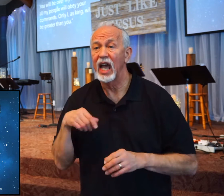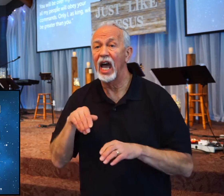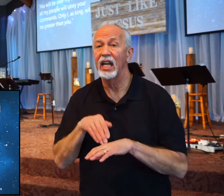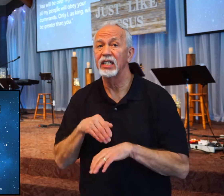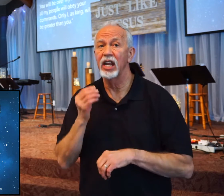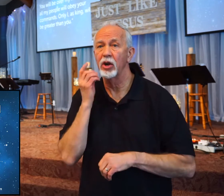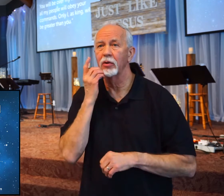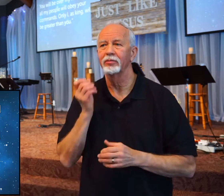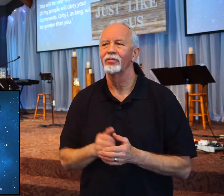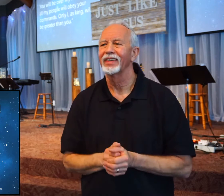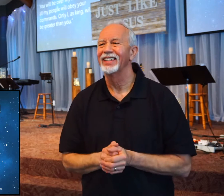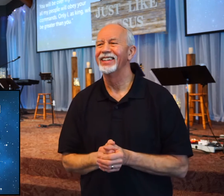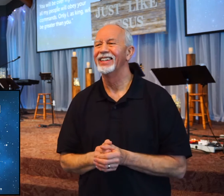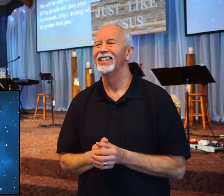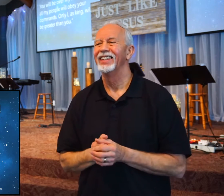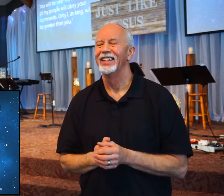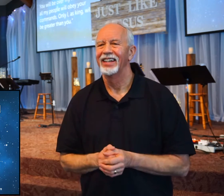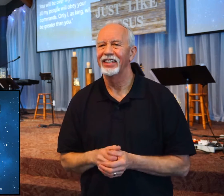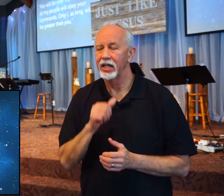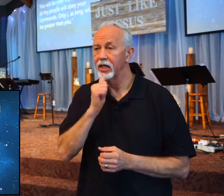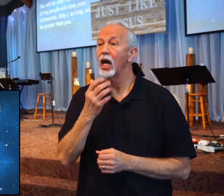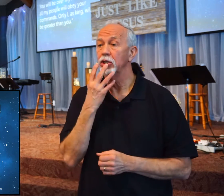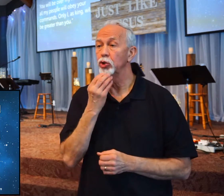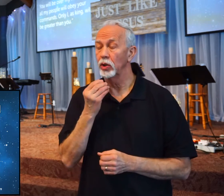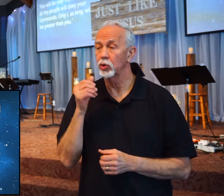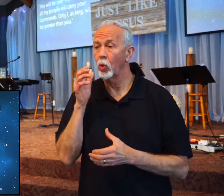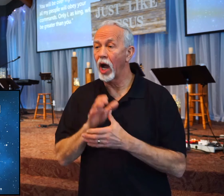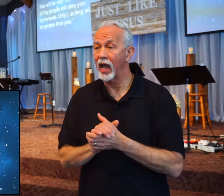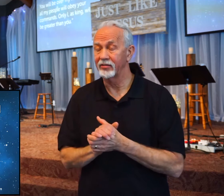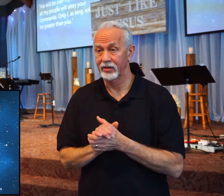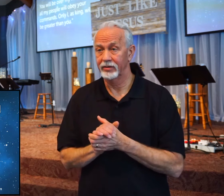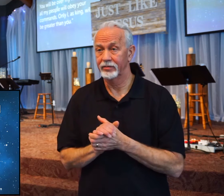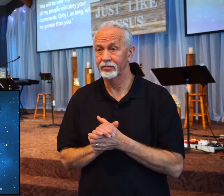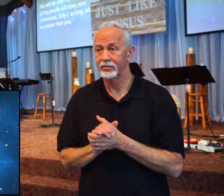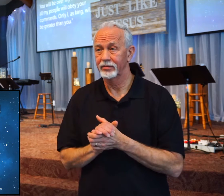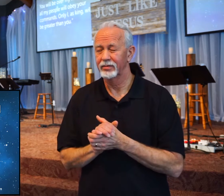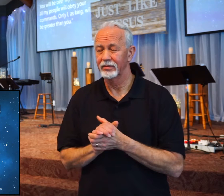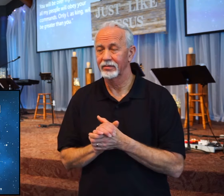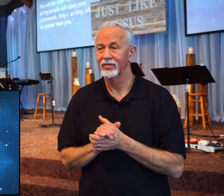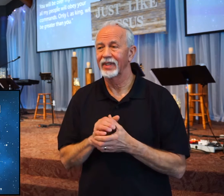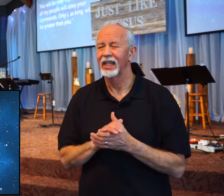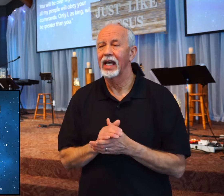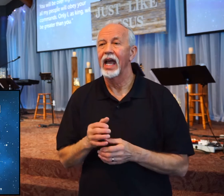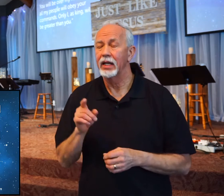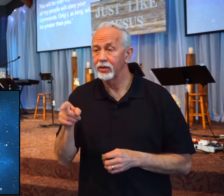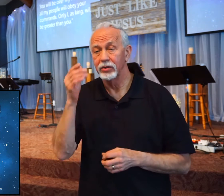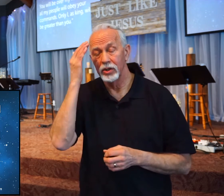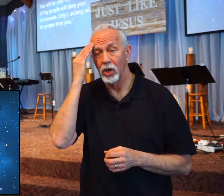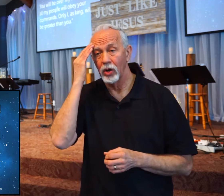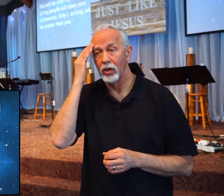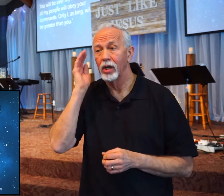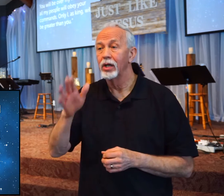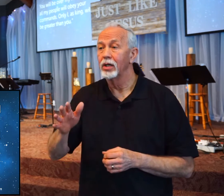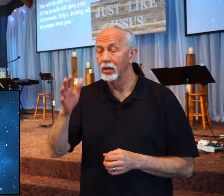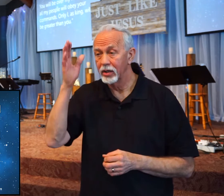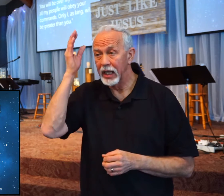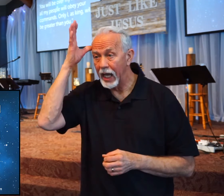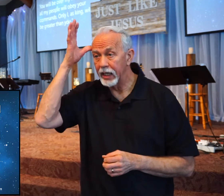And you know what happens? He's given that Gentile wife as enough. And do you know who her daddy